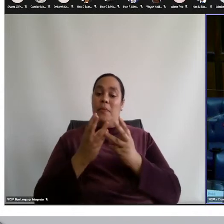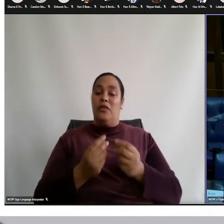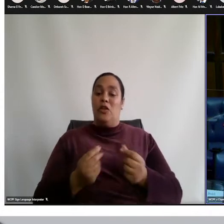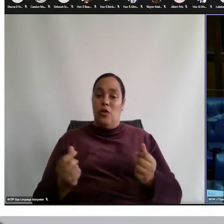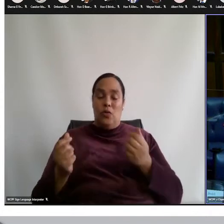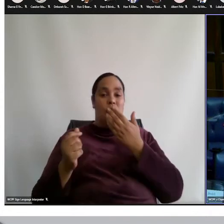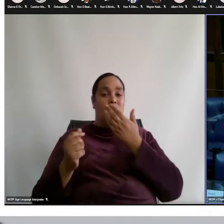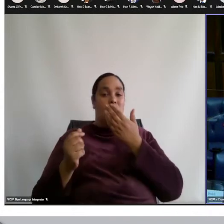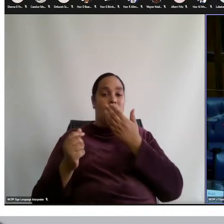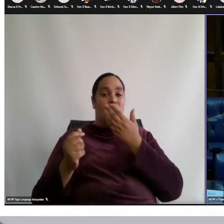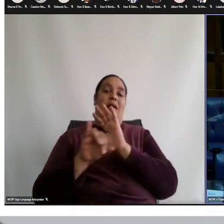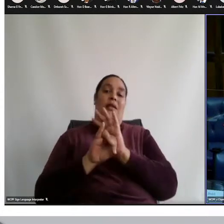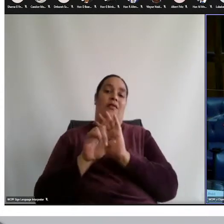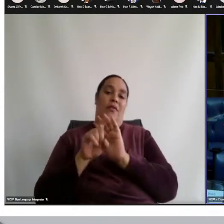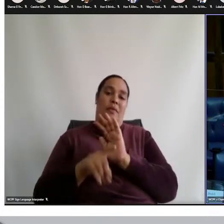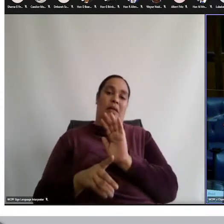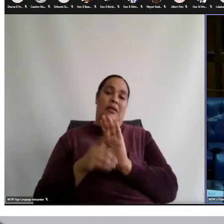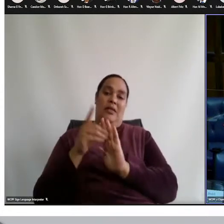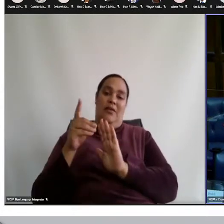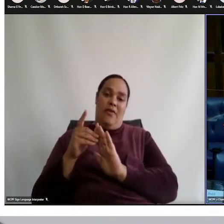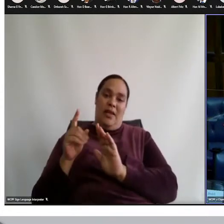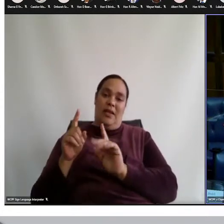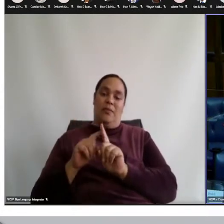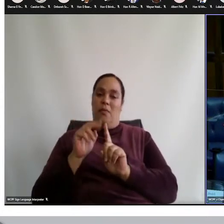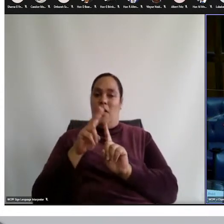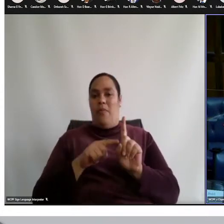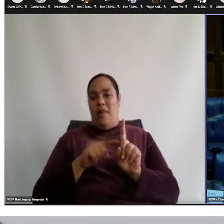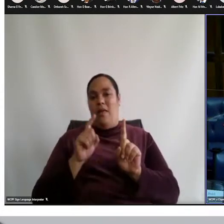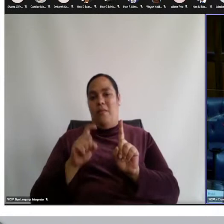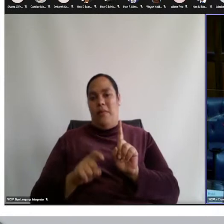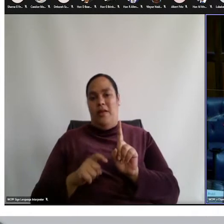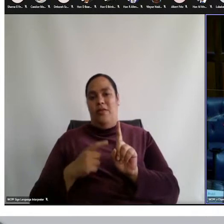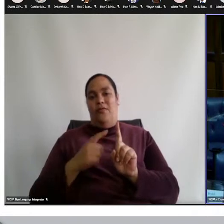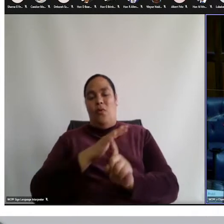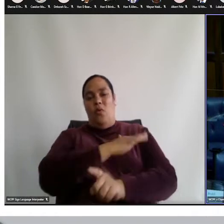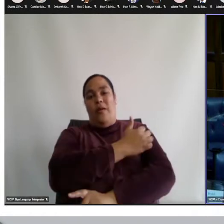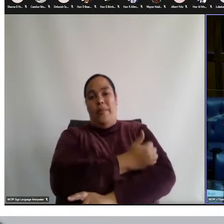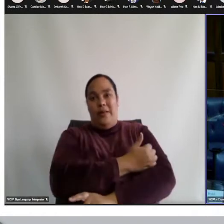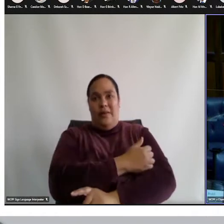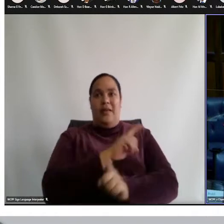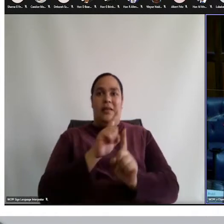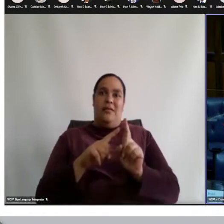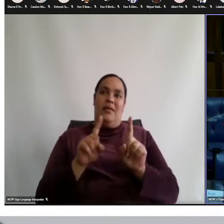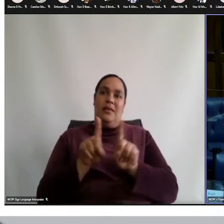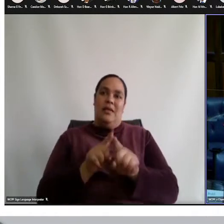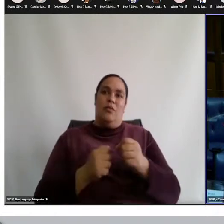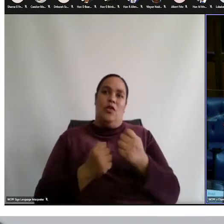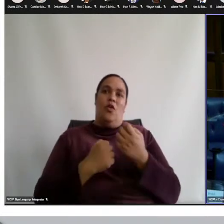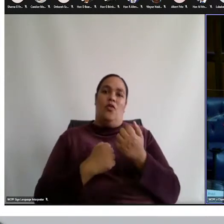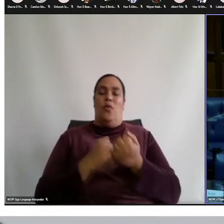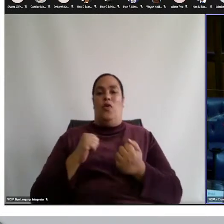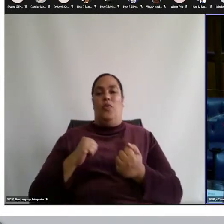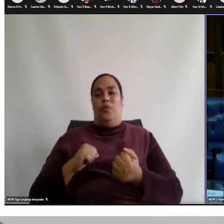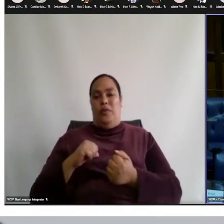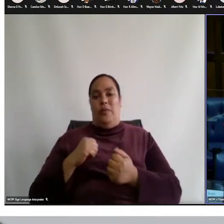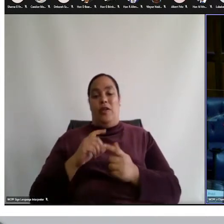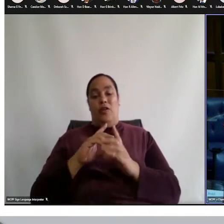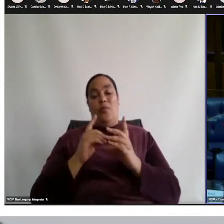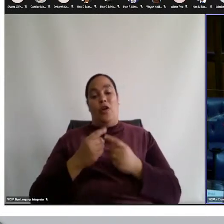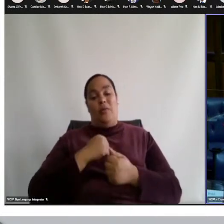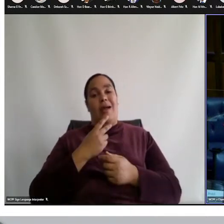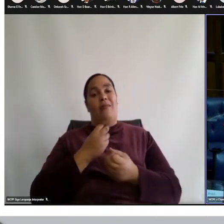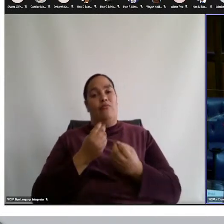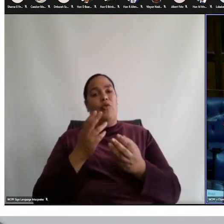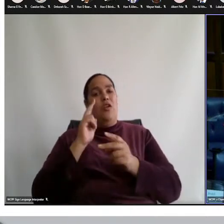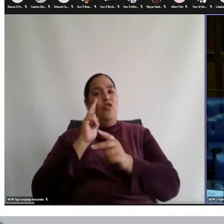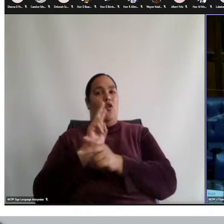are identified, developed, and applied to capacitate and support municipalities. My department provides oversight